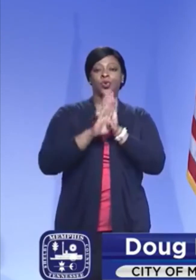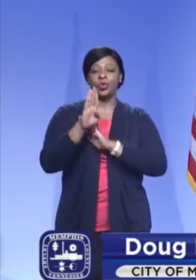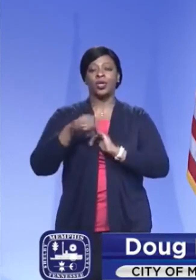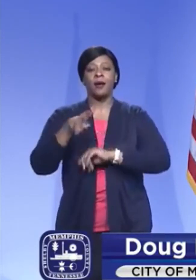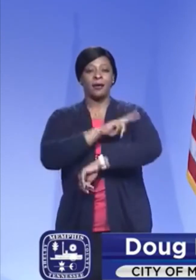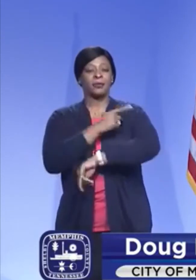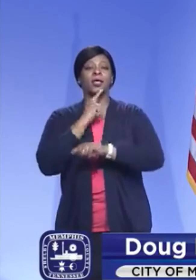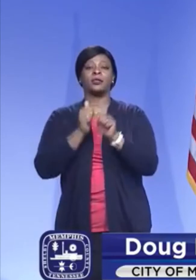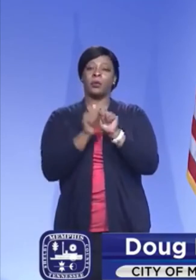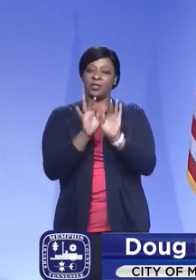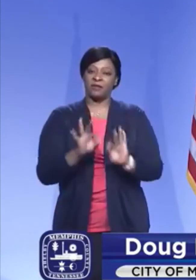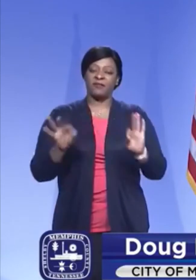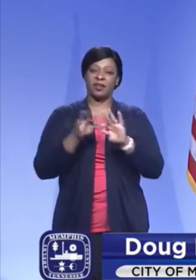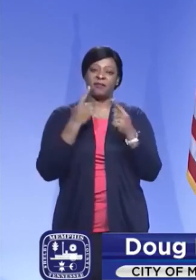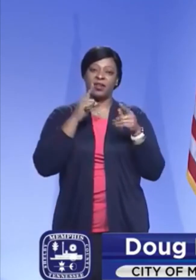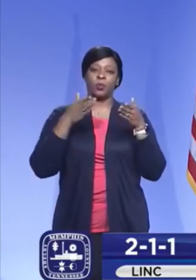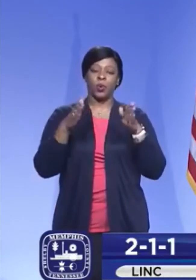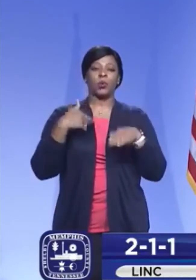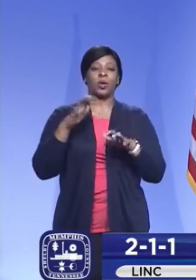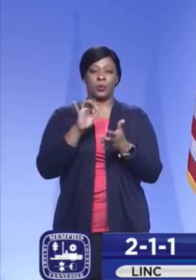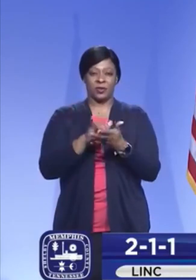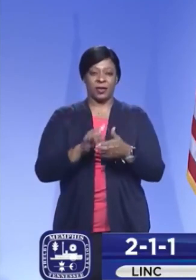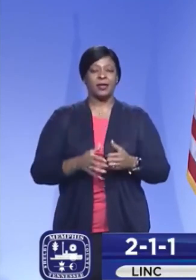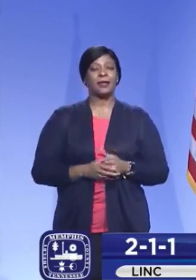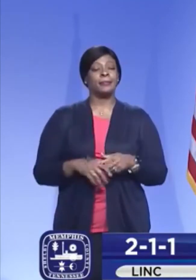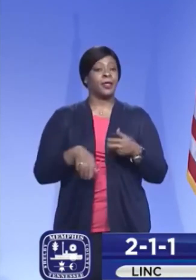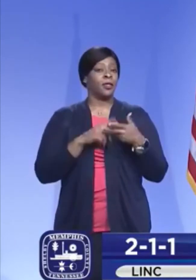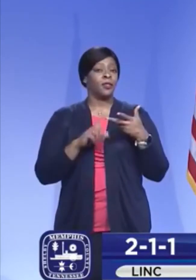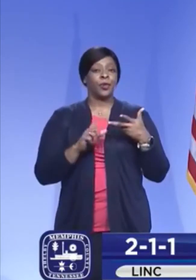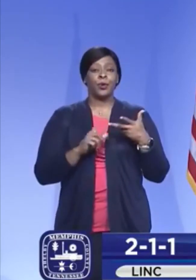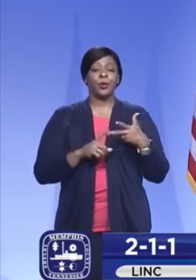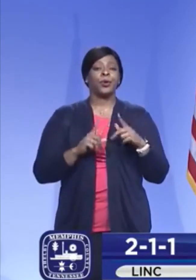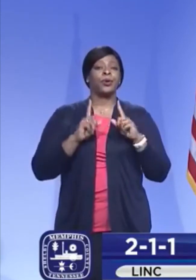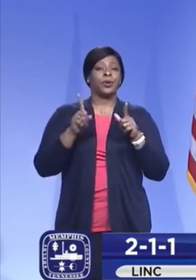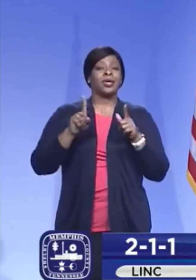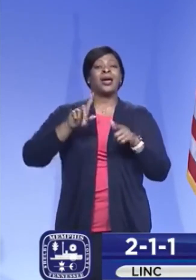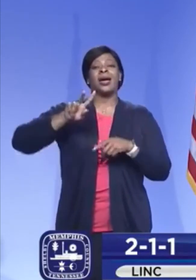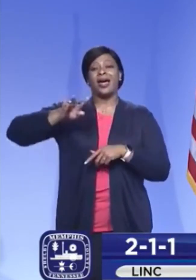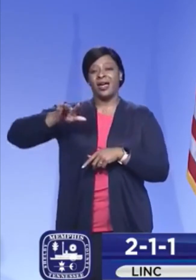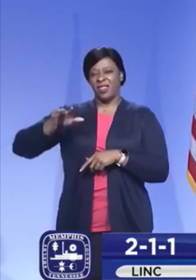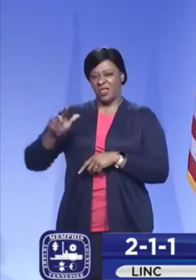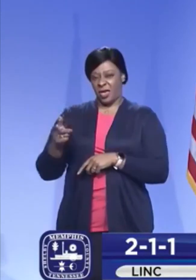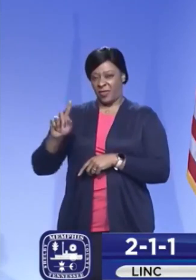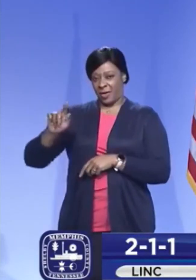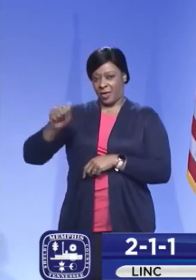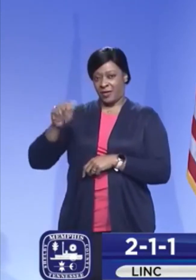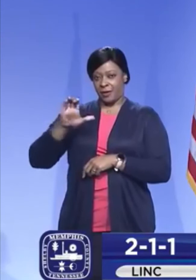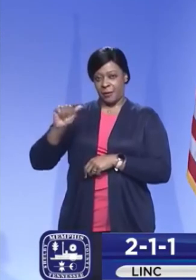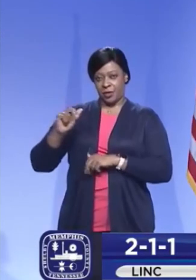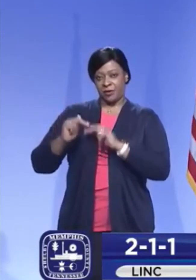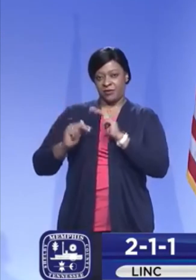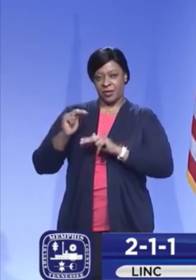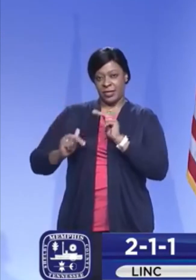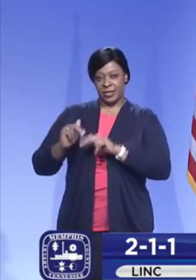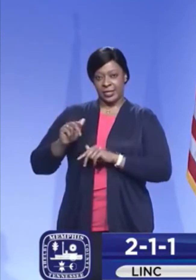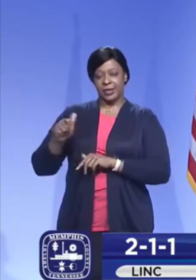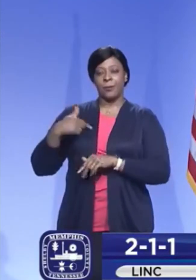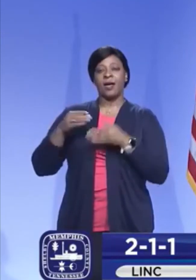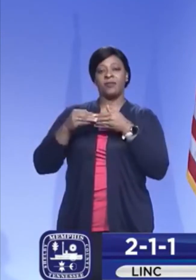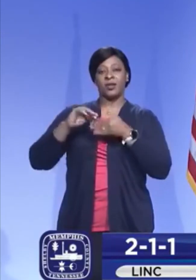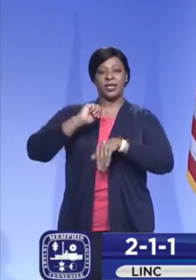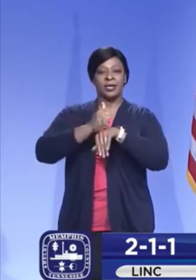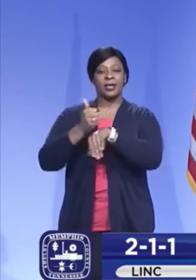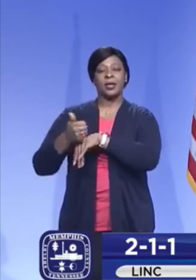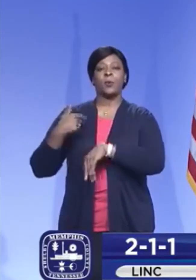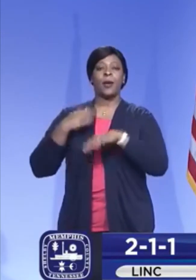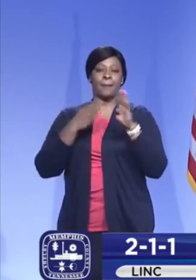most efficient and effective way that we can do it. Third would be to go to that alternate care facility. We do have leadership in place. We